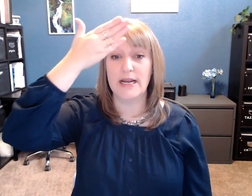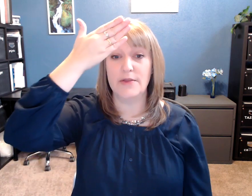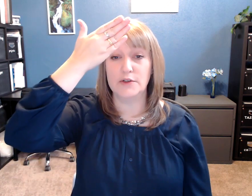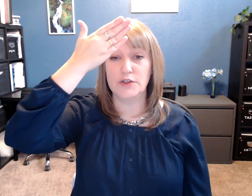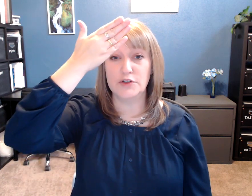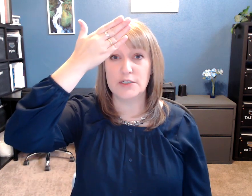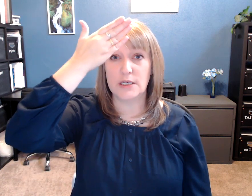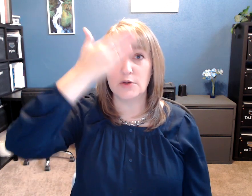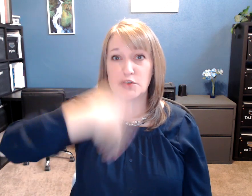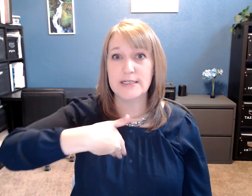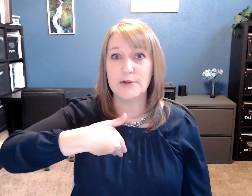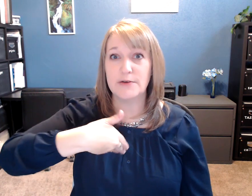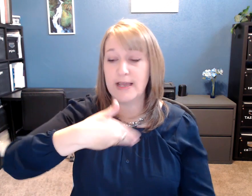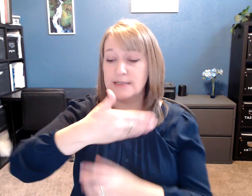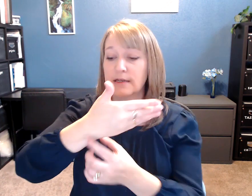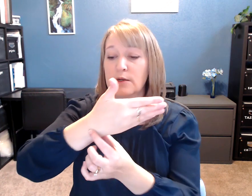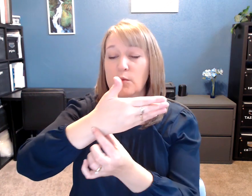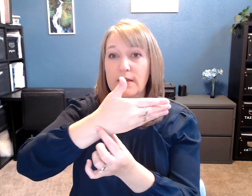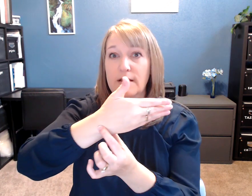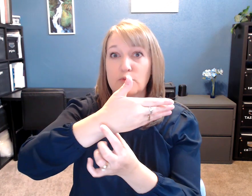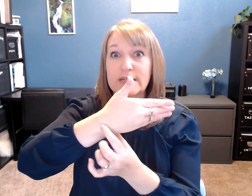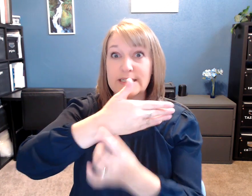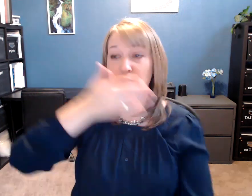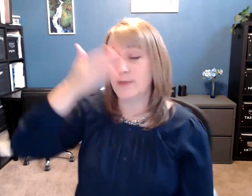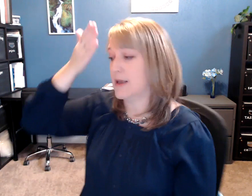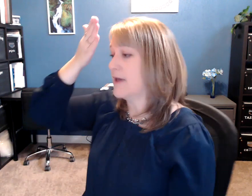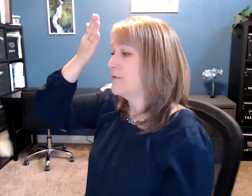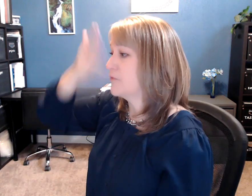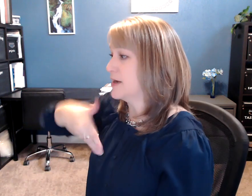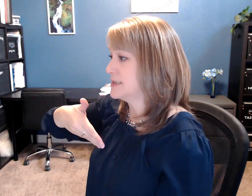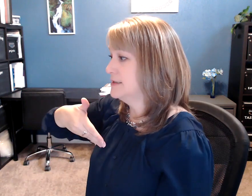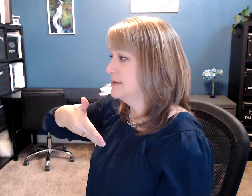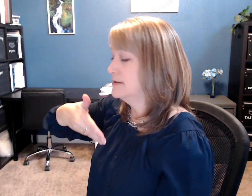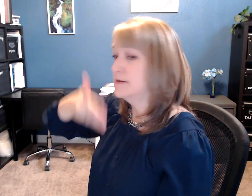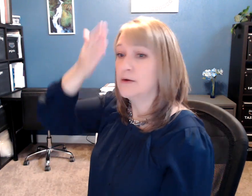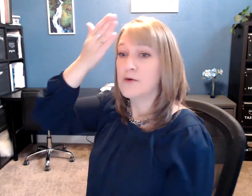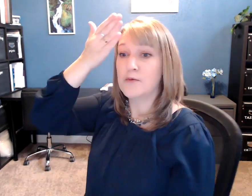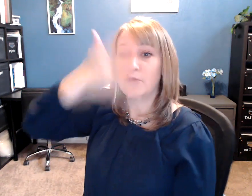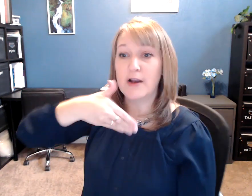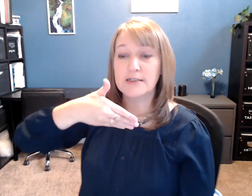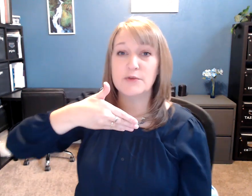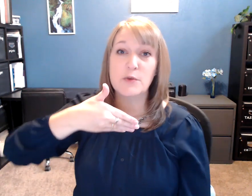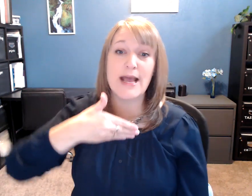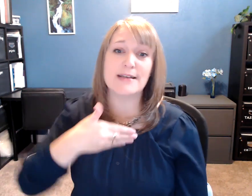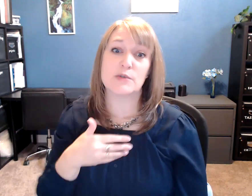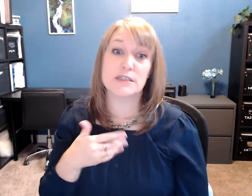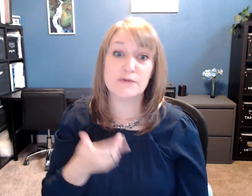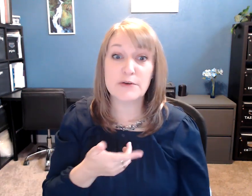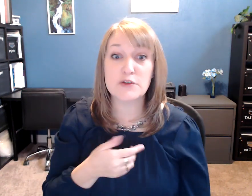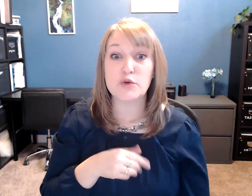And then you're just going to go straight down your face with a wrist movement, okay? Front. Front. So if you want to ask what's in front of the school